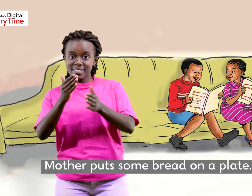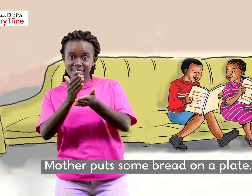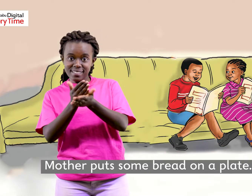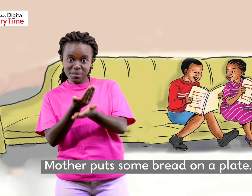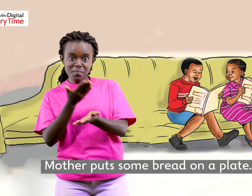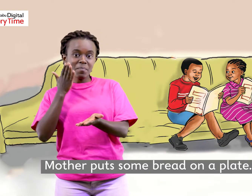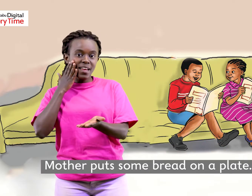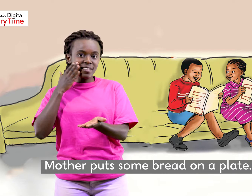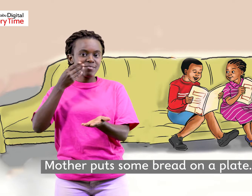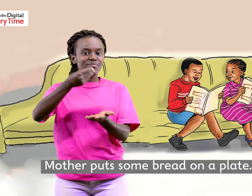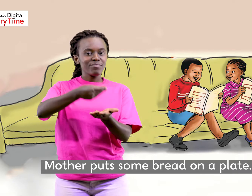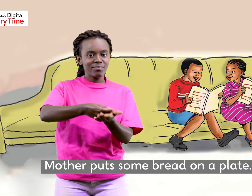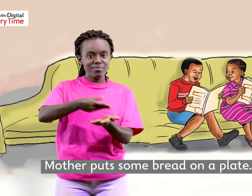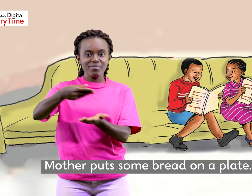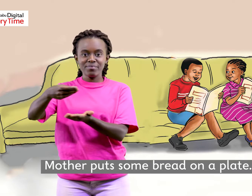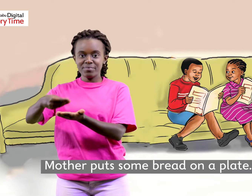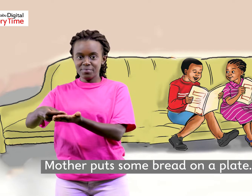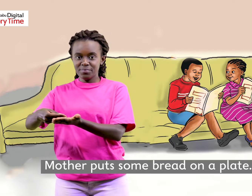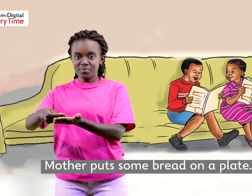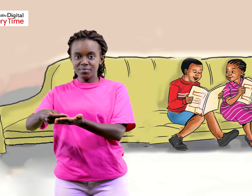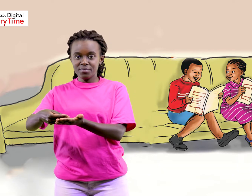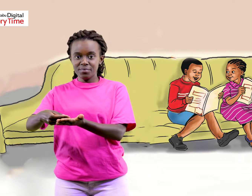Mother puts some bread on a plate.